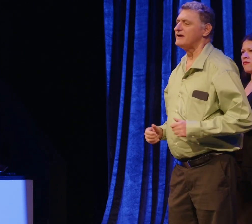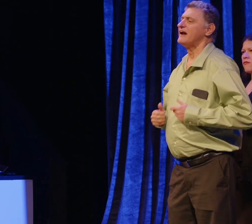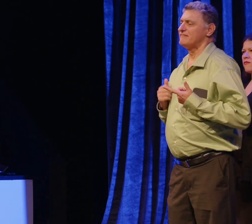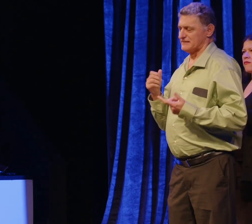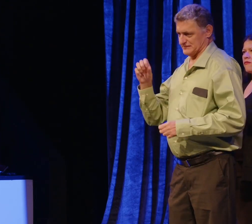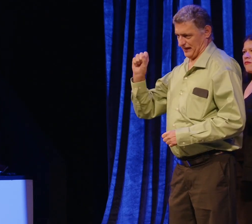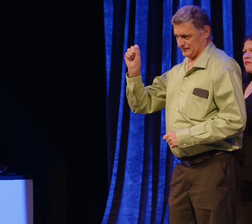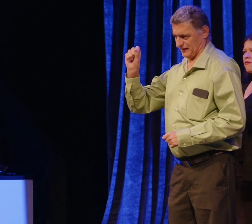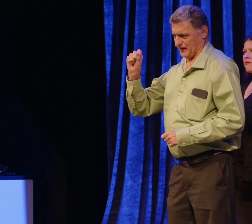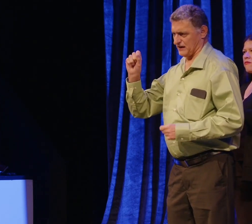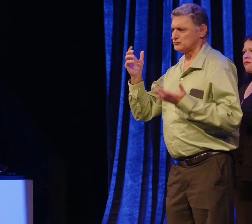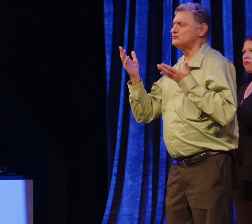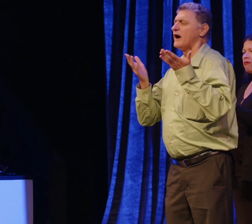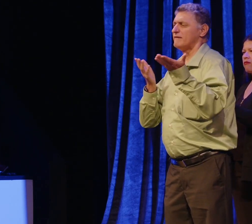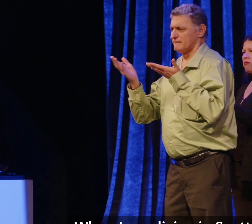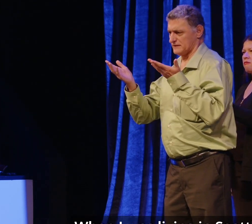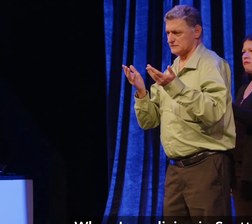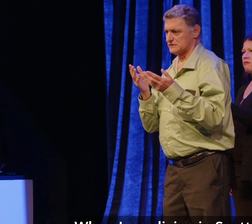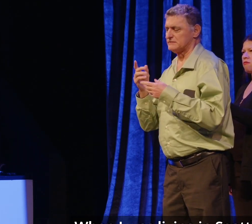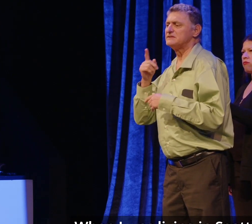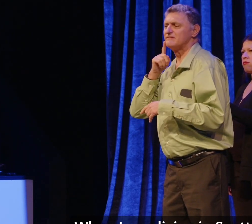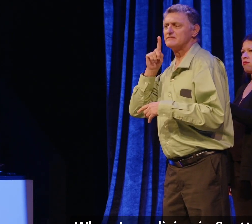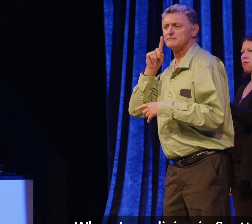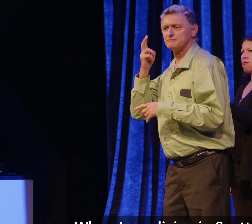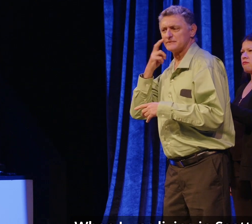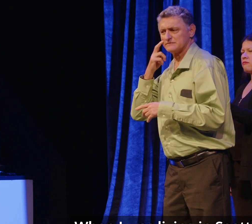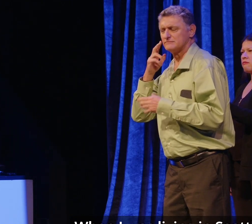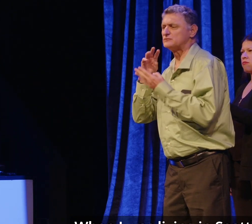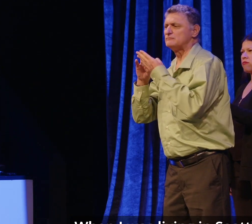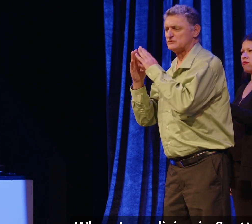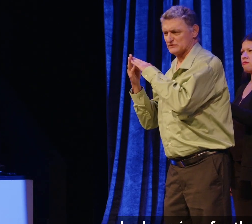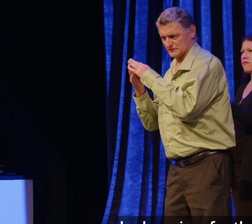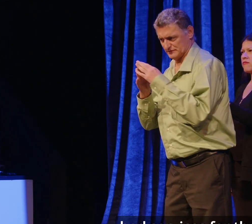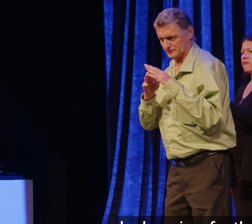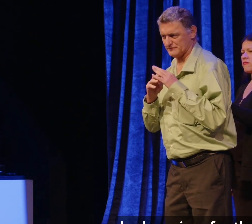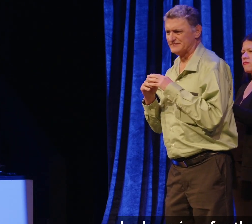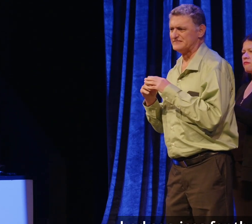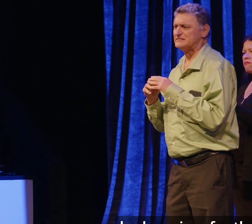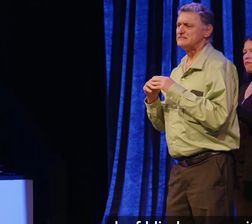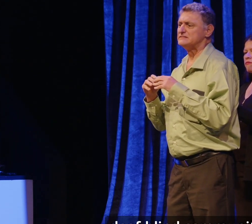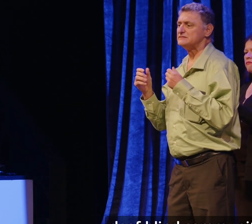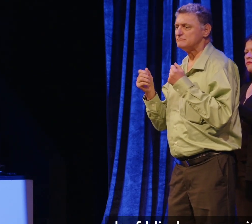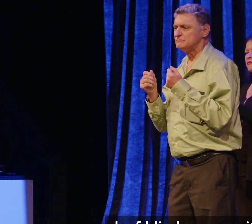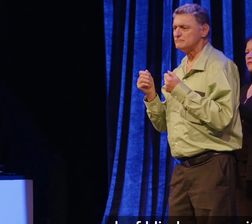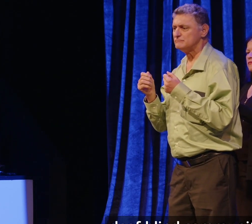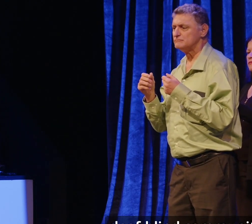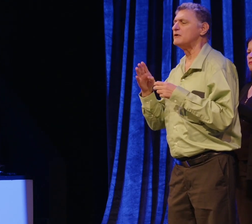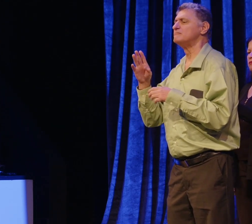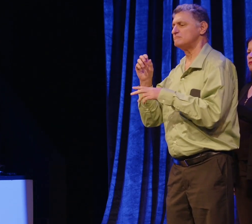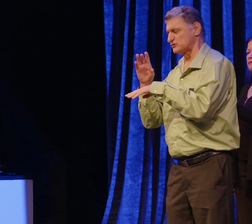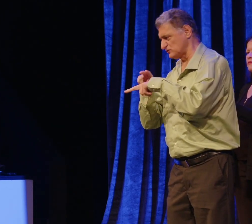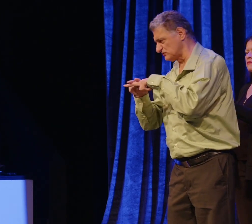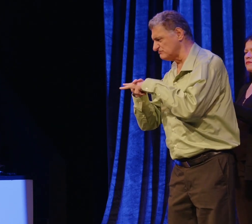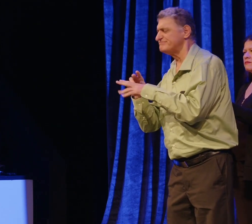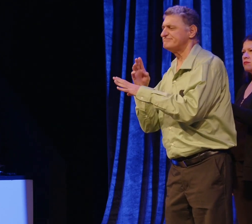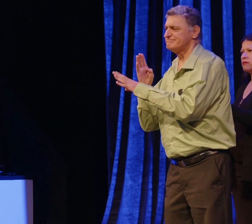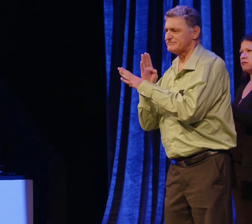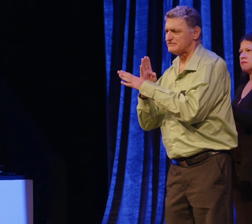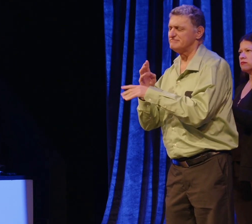diabetes. When I was living in Seattle, they had services for the deaf-blind community. I was